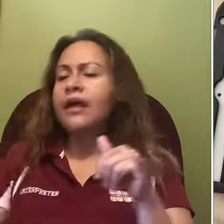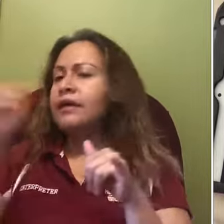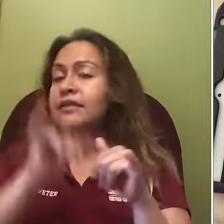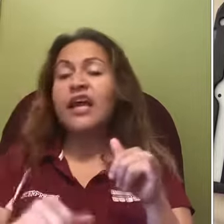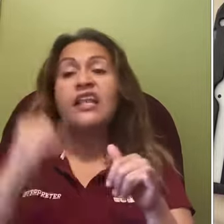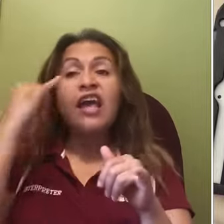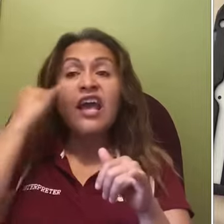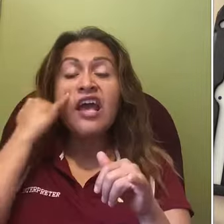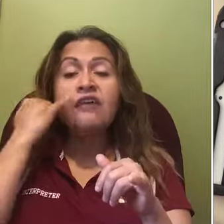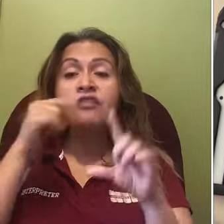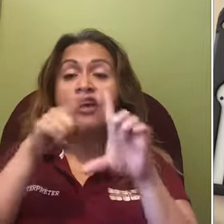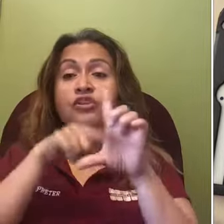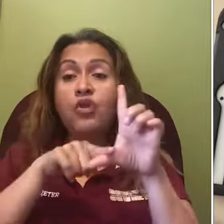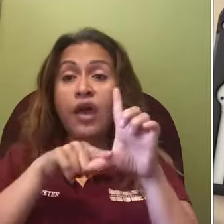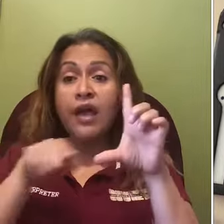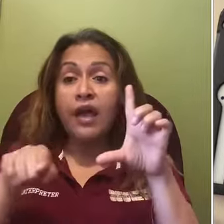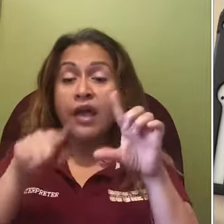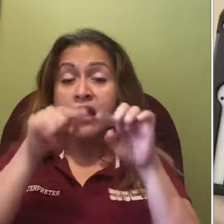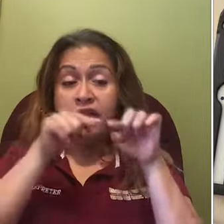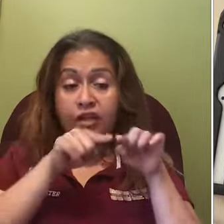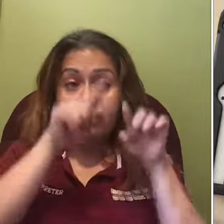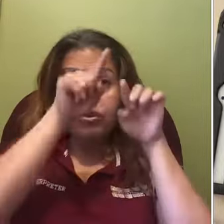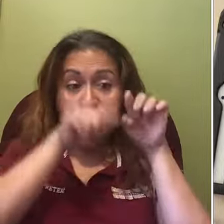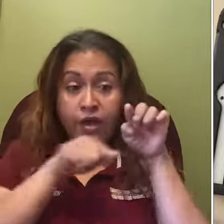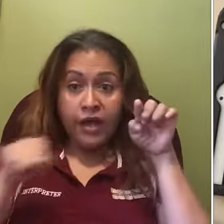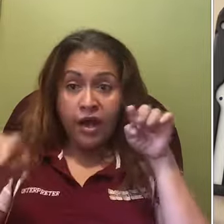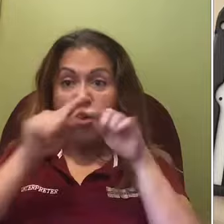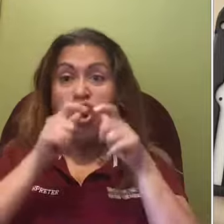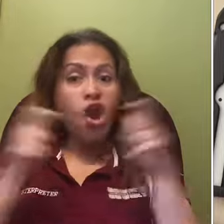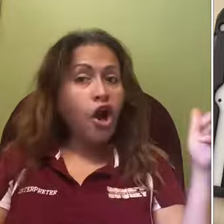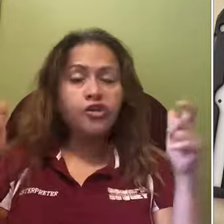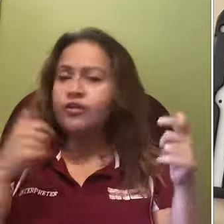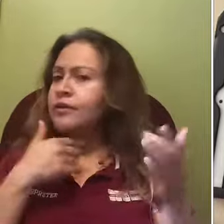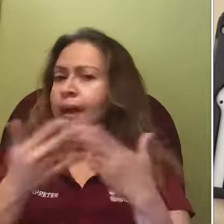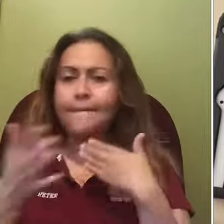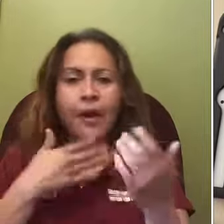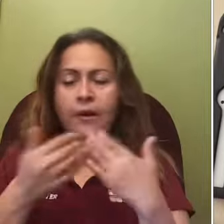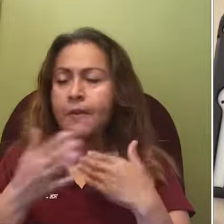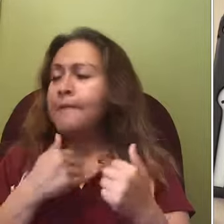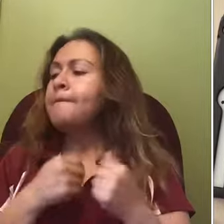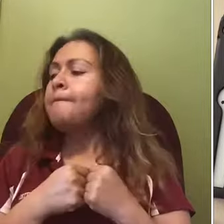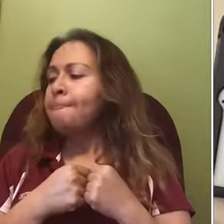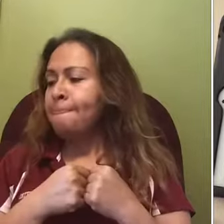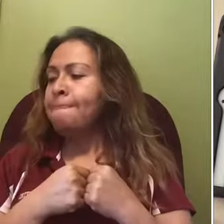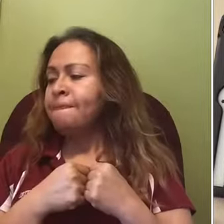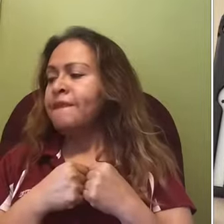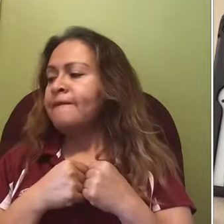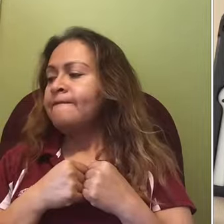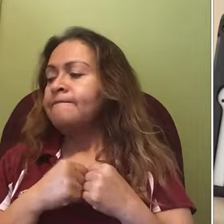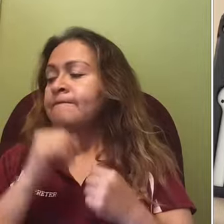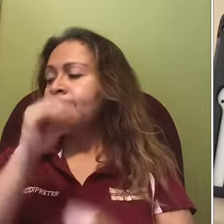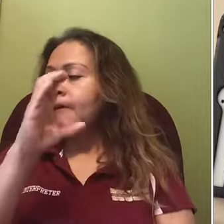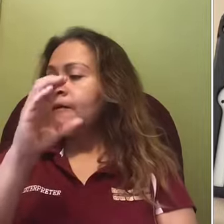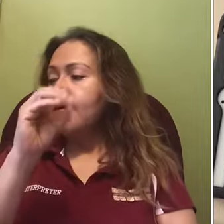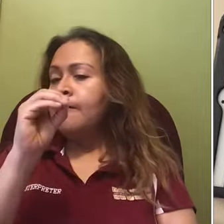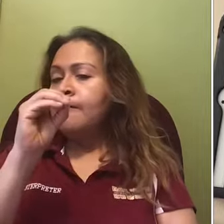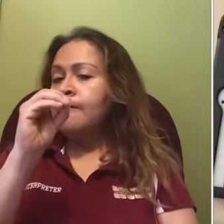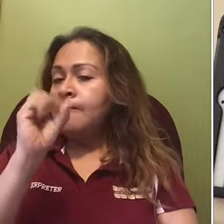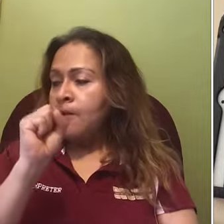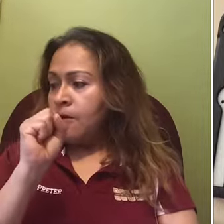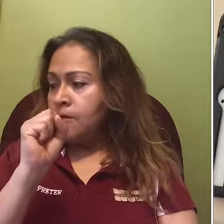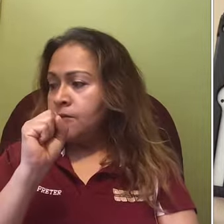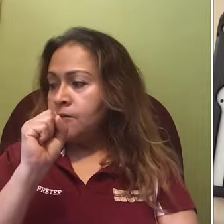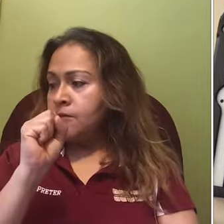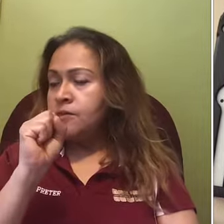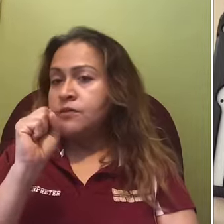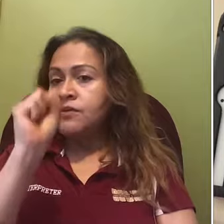triangle were a larger triangle or a smaller one. So I'll show you that in a second. But let's go through all of the trig functions. Let's think about what the cosine. Let's think